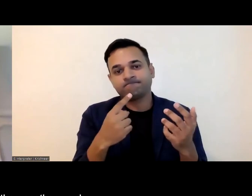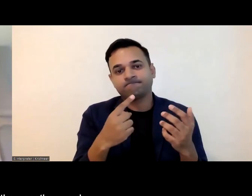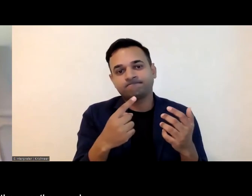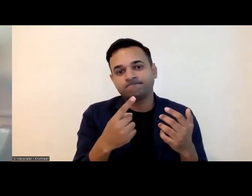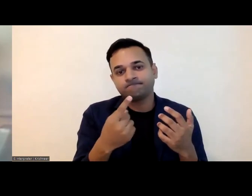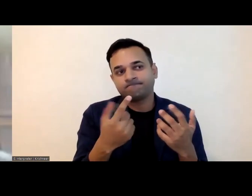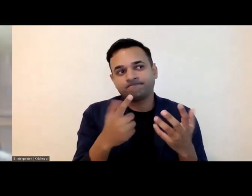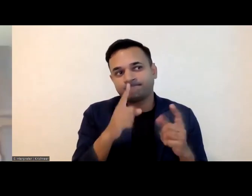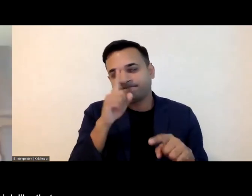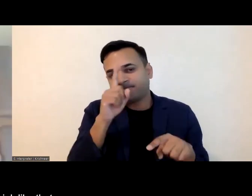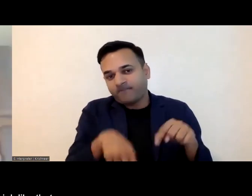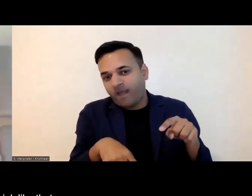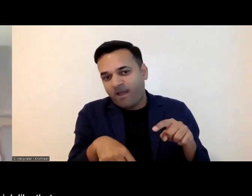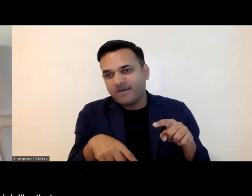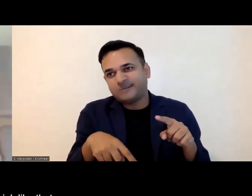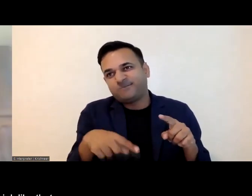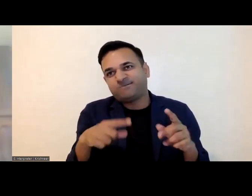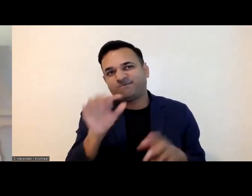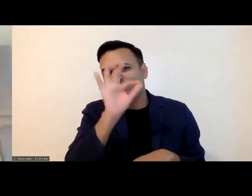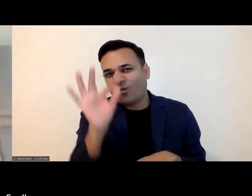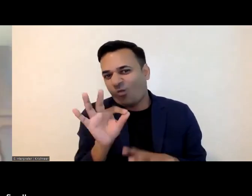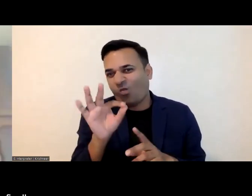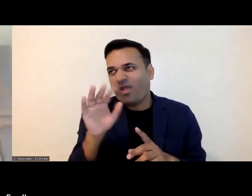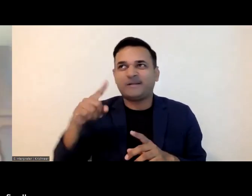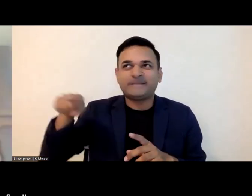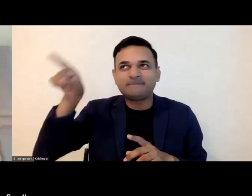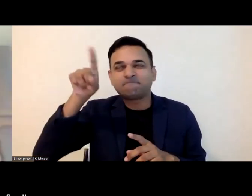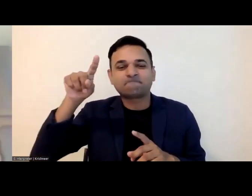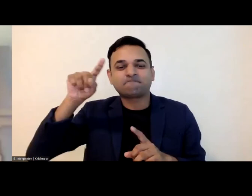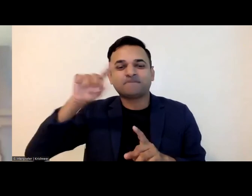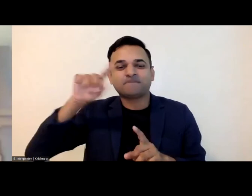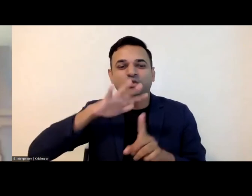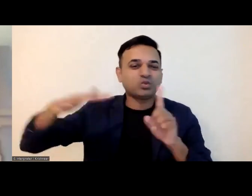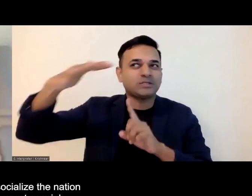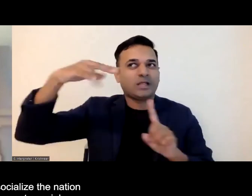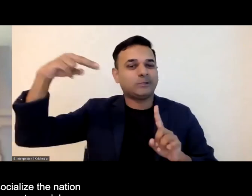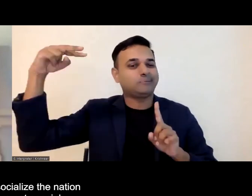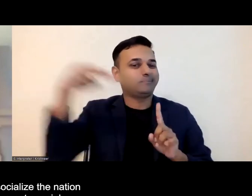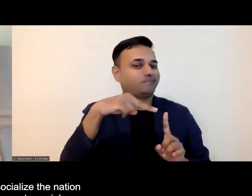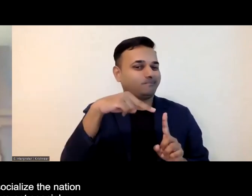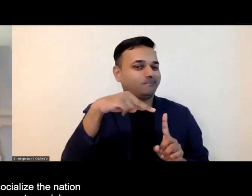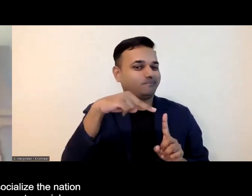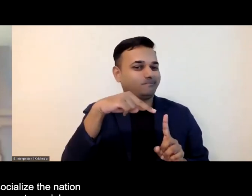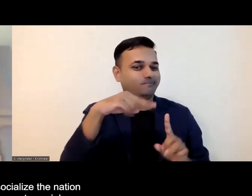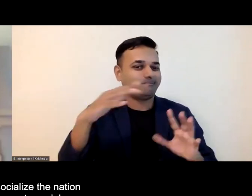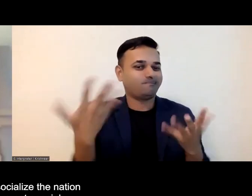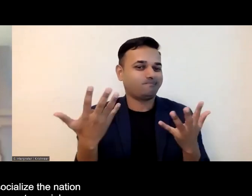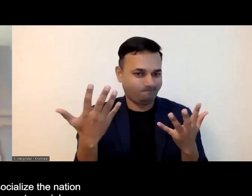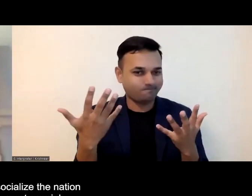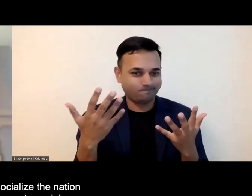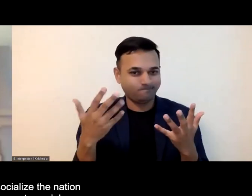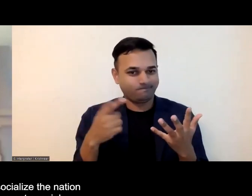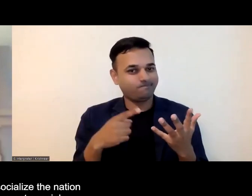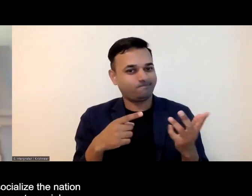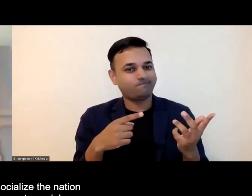another world. They are think like that. So finally, we need to socialize the nation